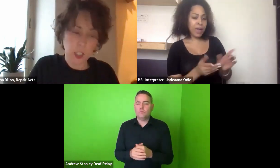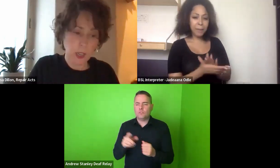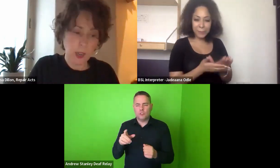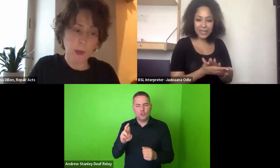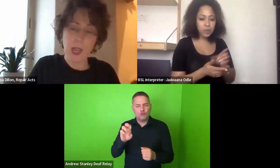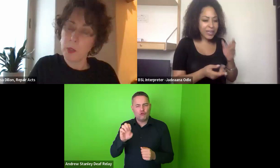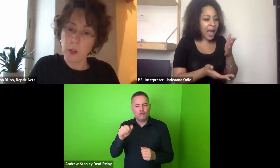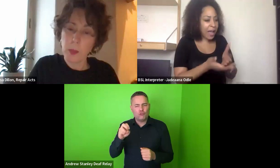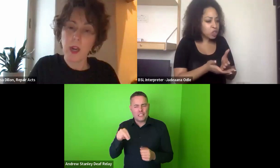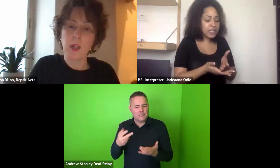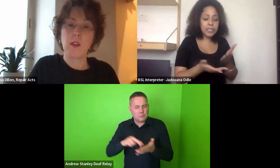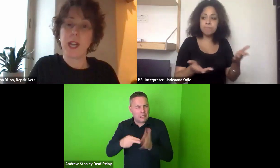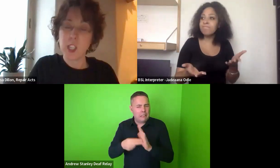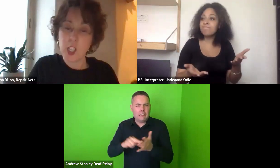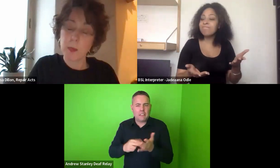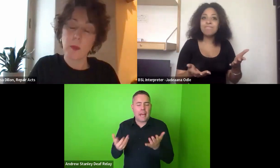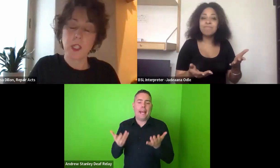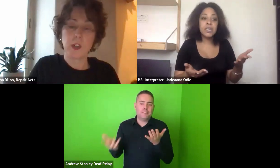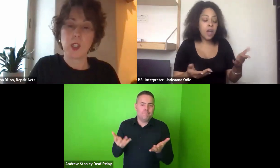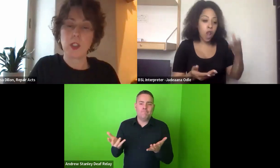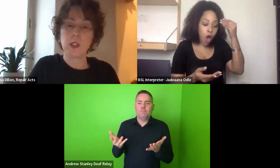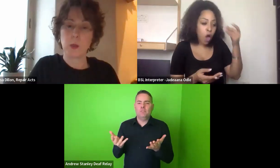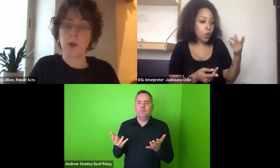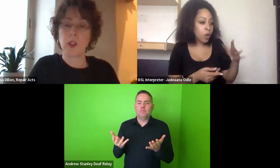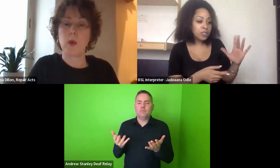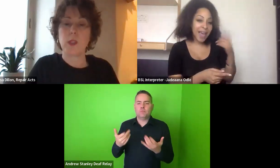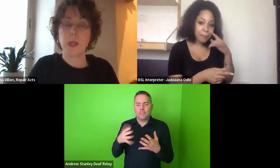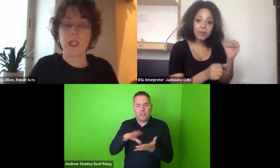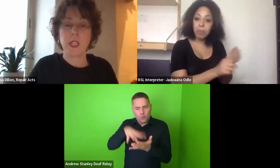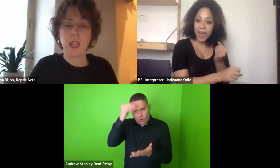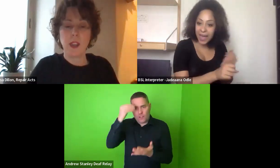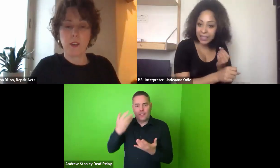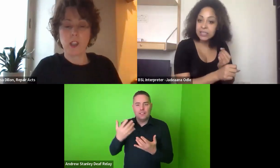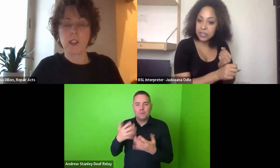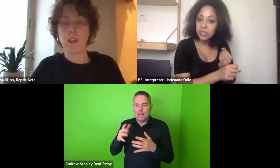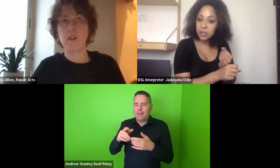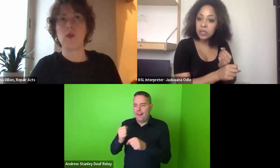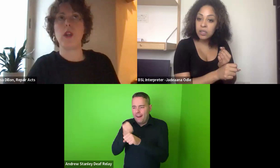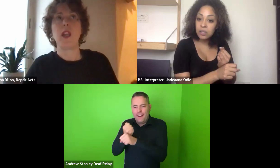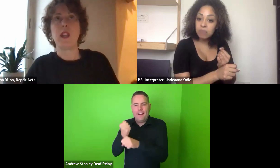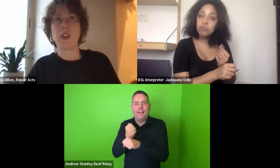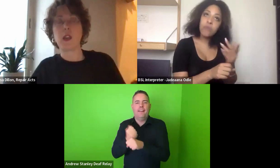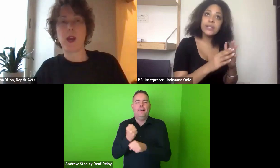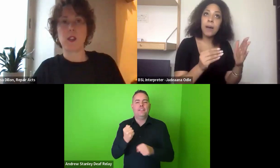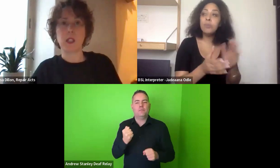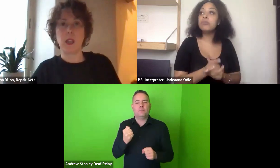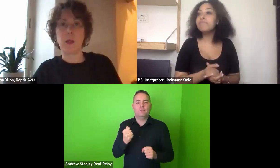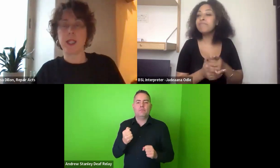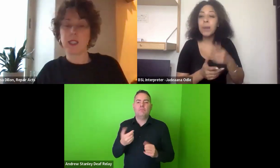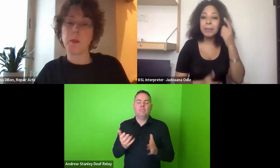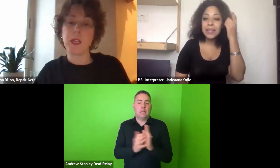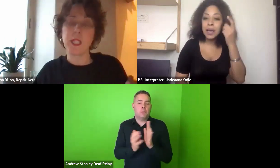people actually have been able to repair, our relationship to material goods, with one of the points being that for us, if you think